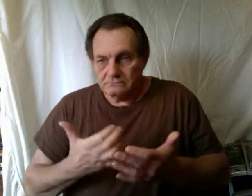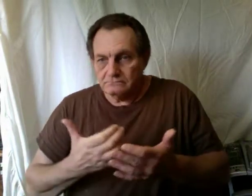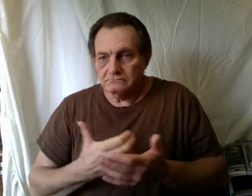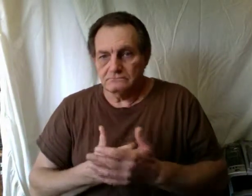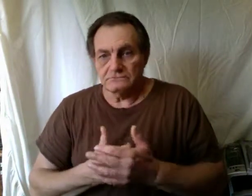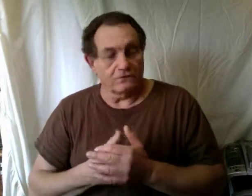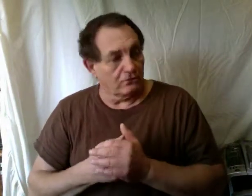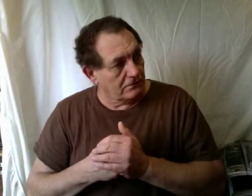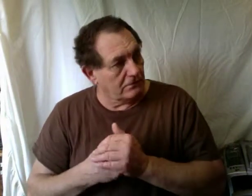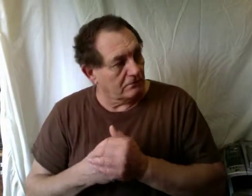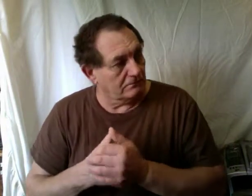Good to you?